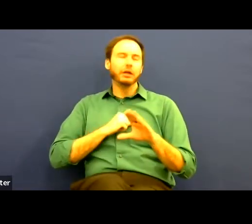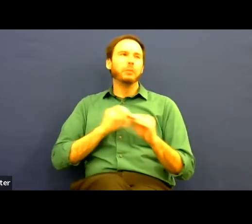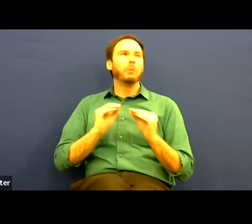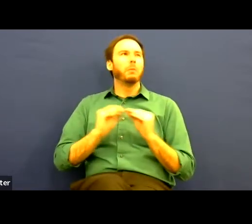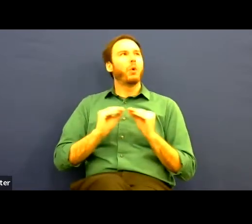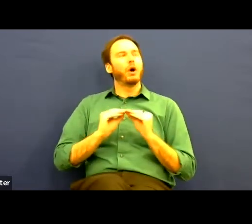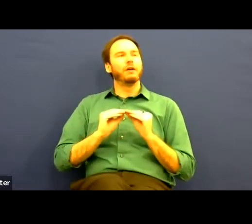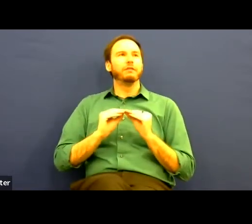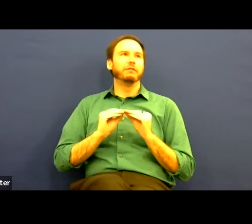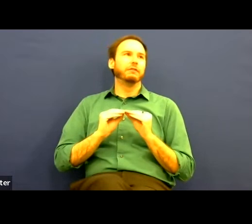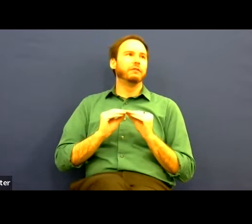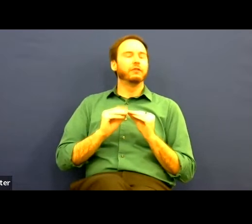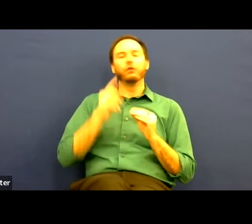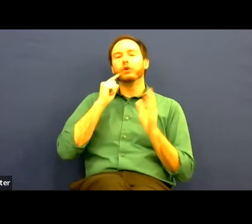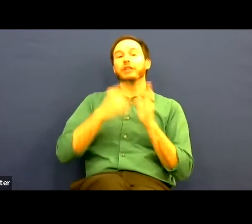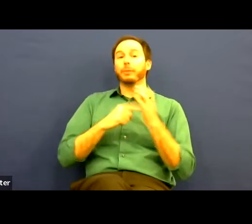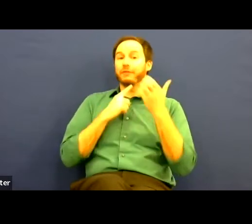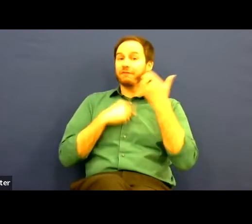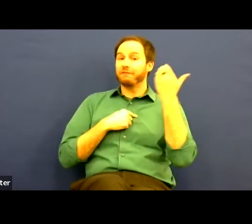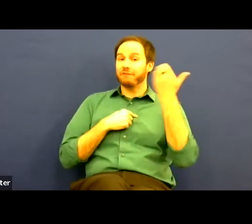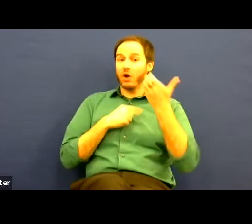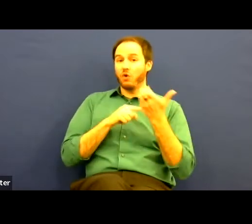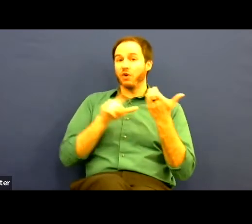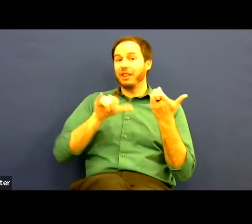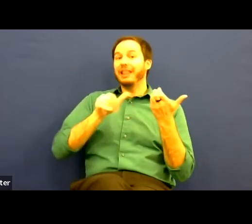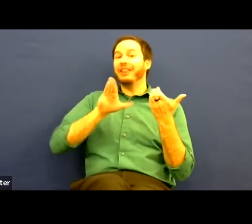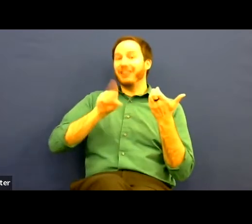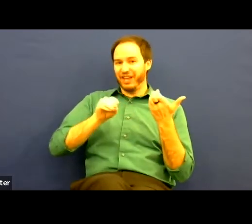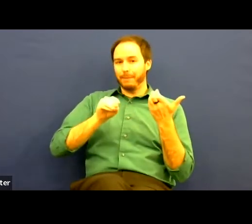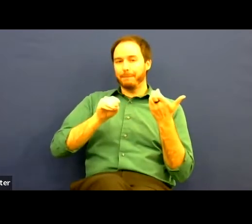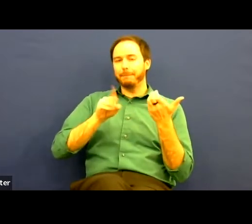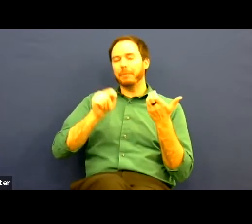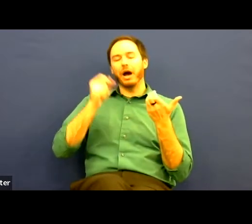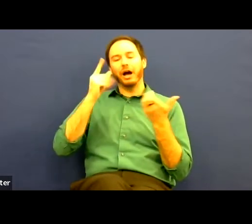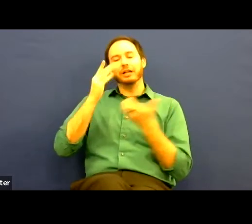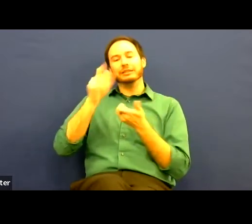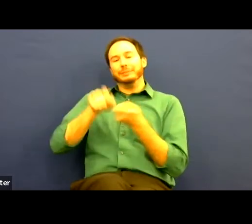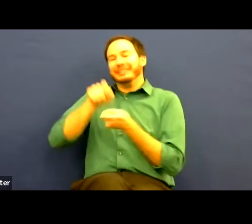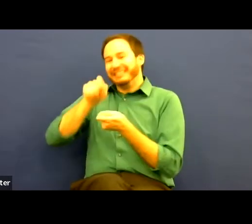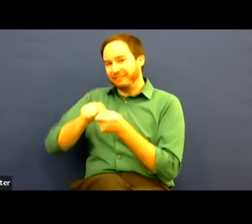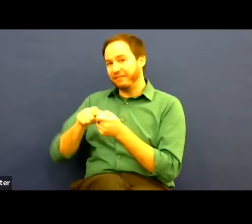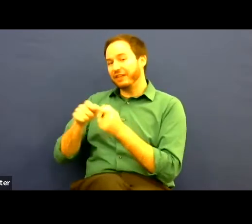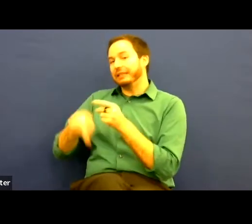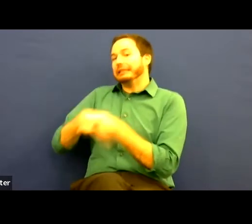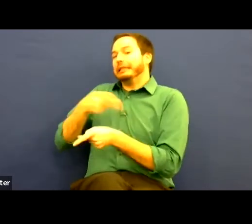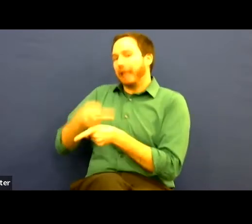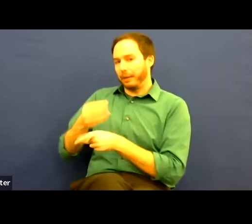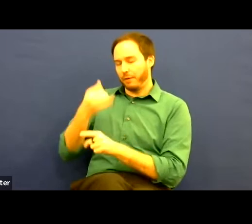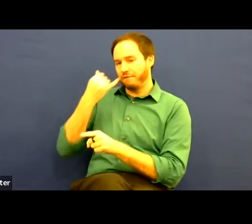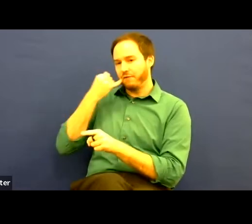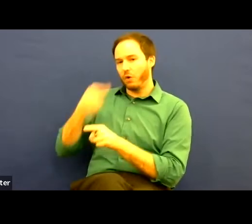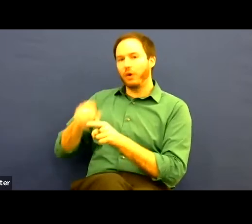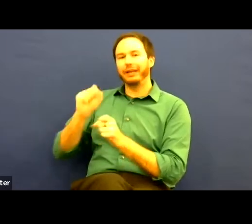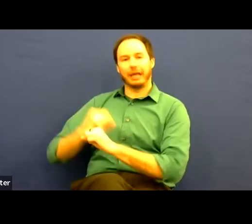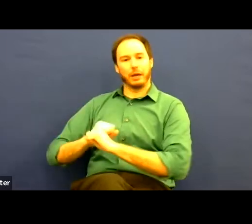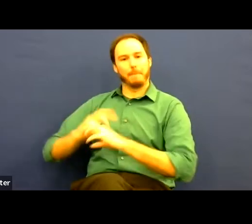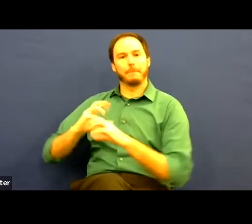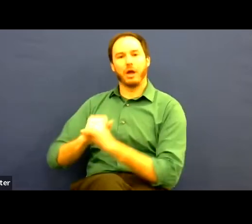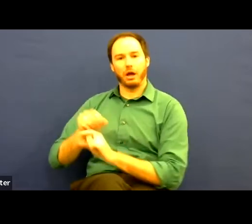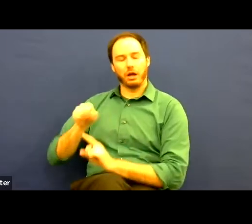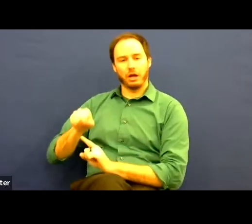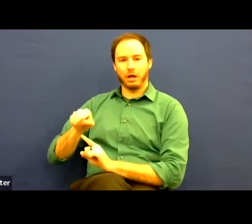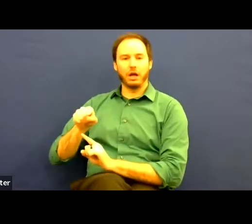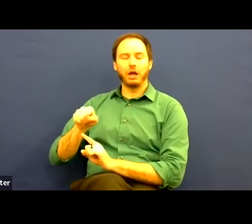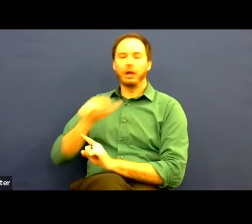so like most phones have lithium batteries, right? It was only certain models of phones that were having the spontaneous combustion